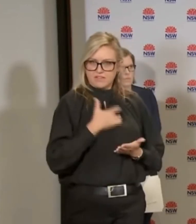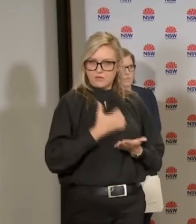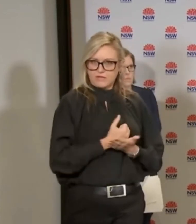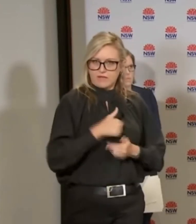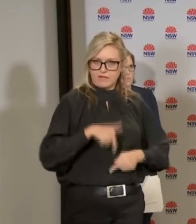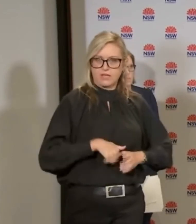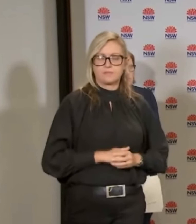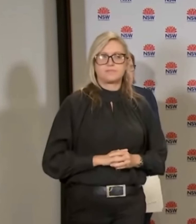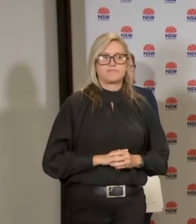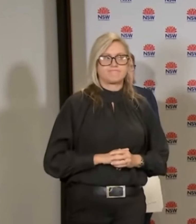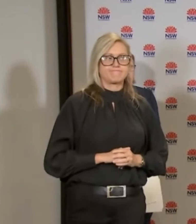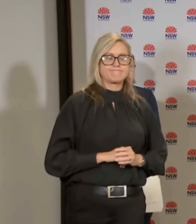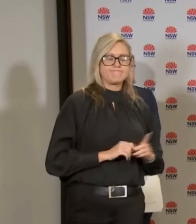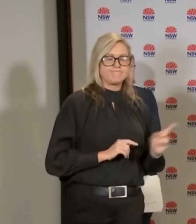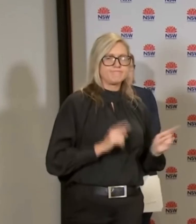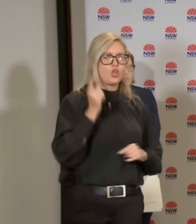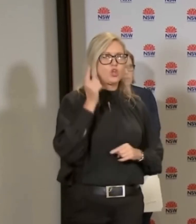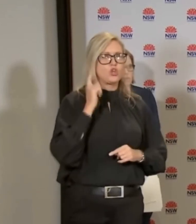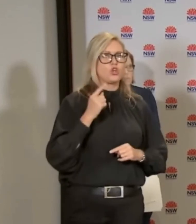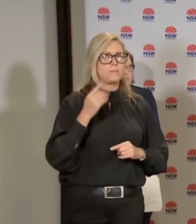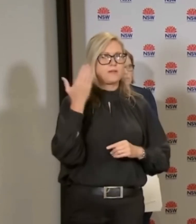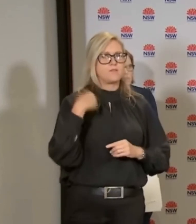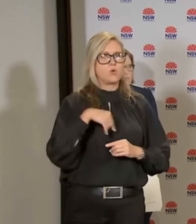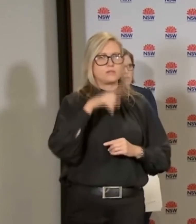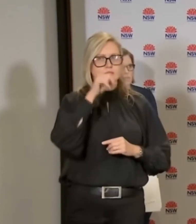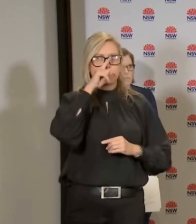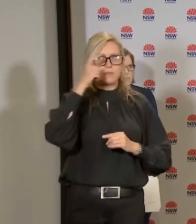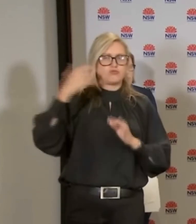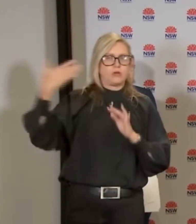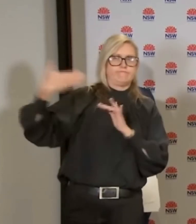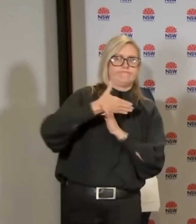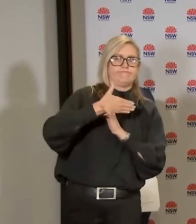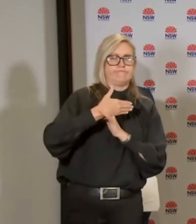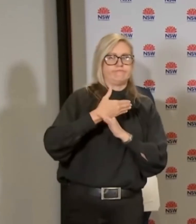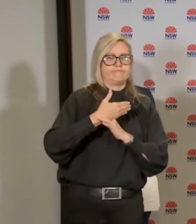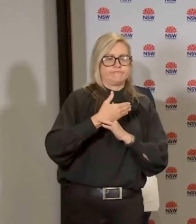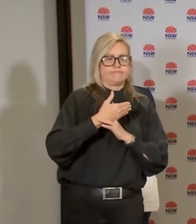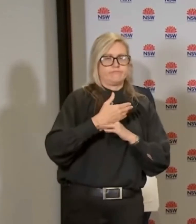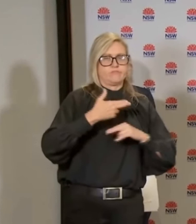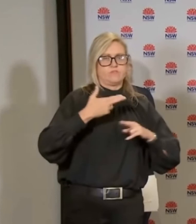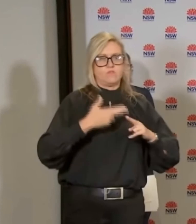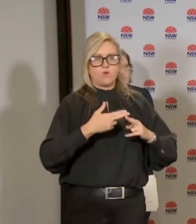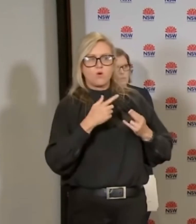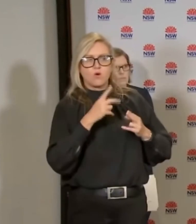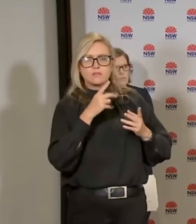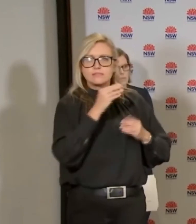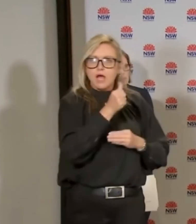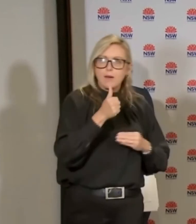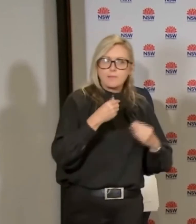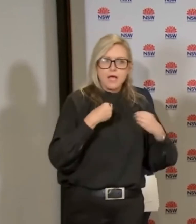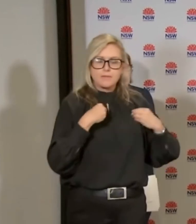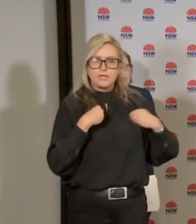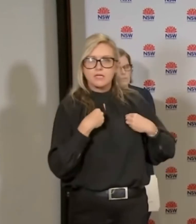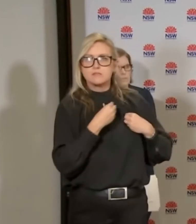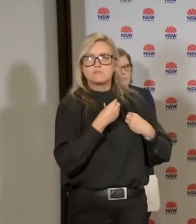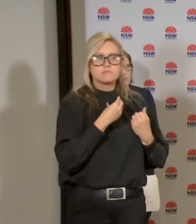many companies and governments around the world. And there has been an attack in terms of the health data here in New South